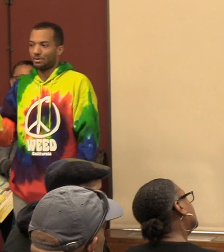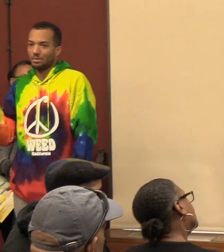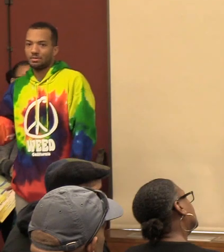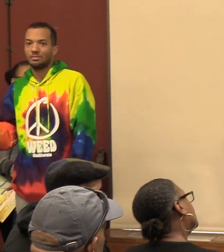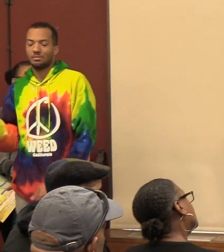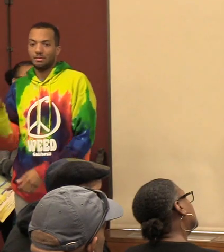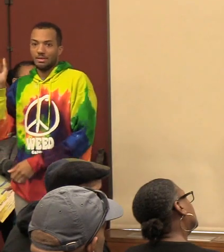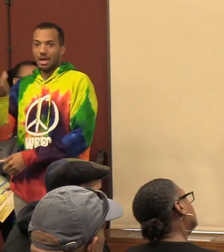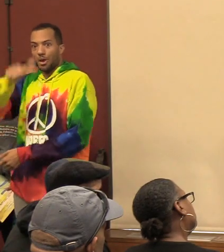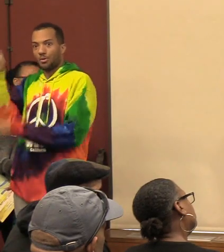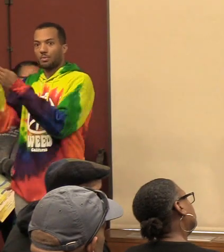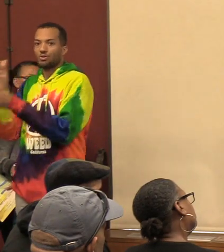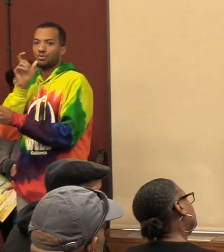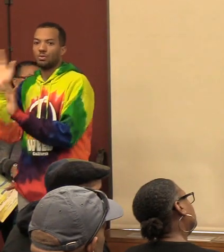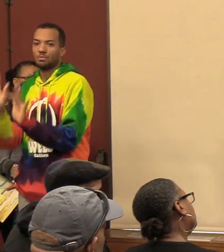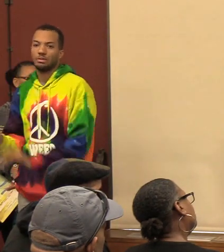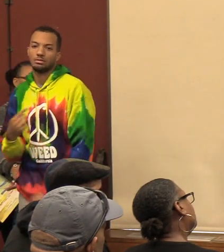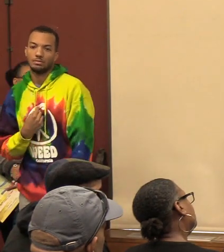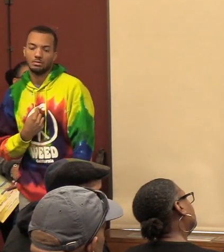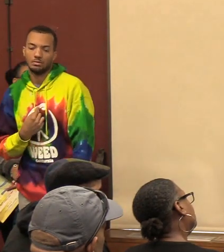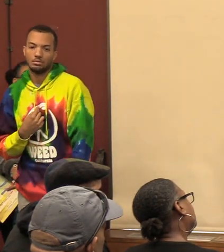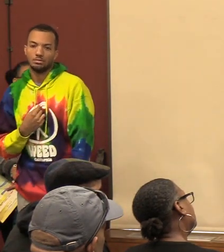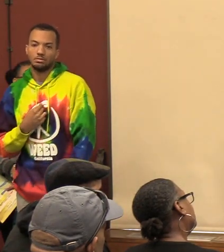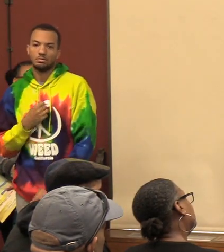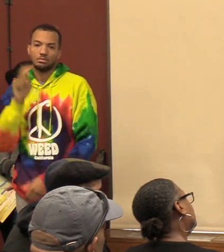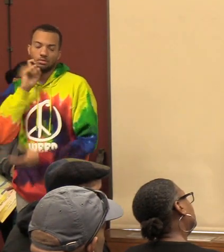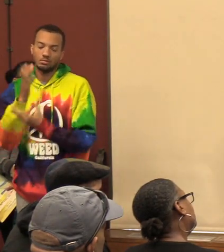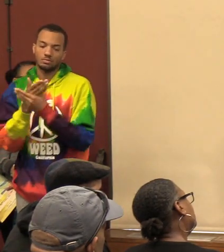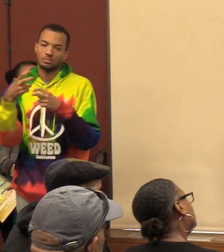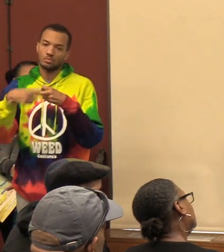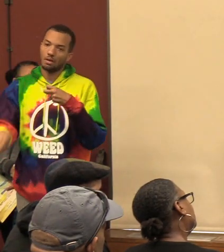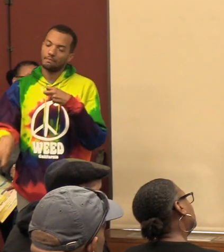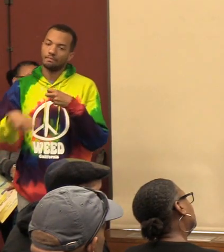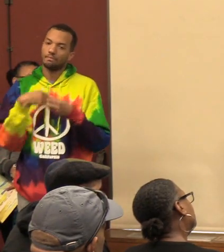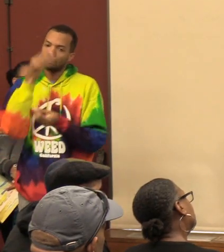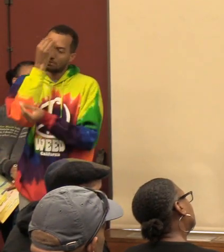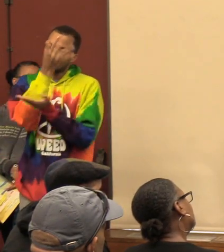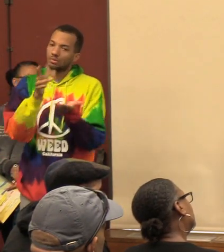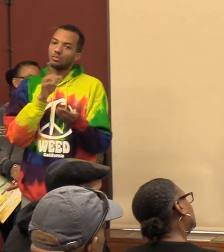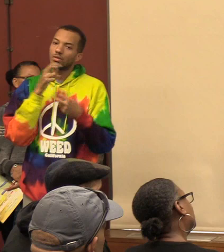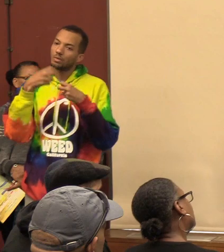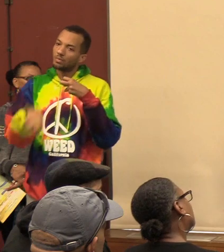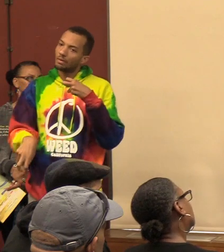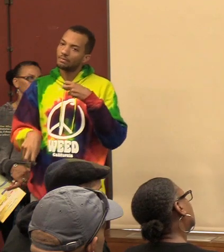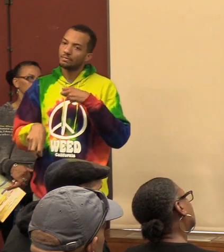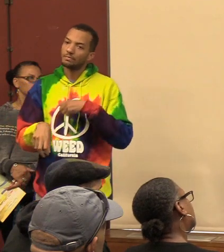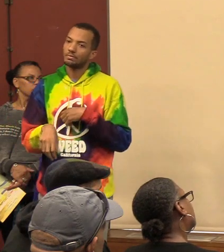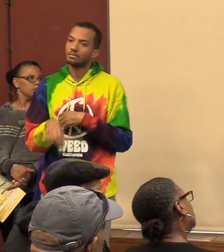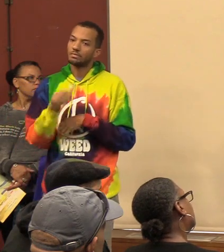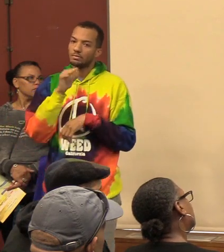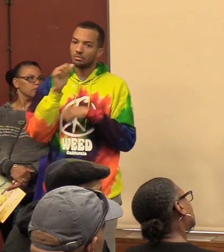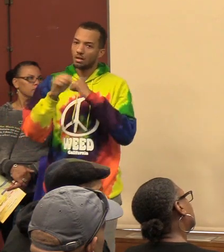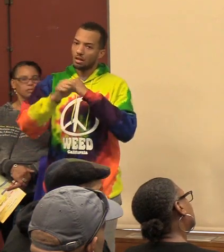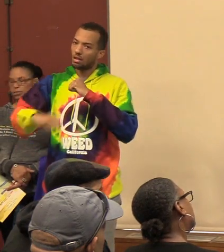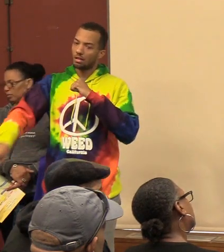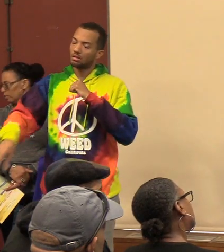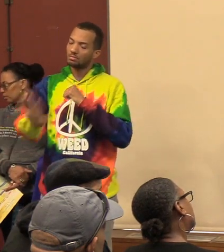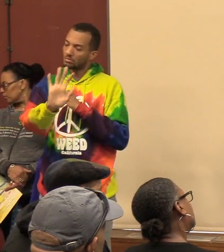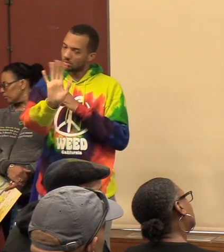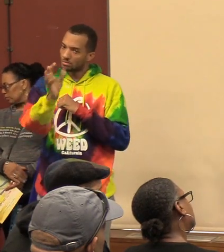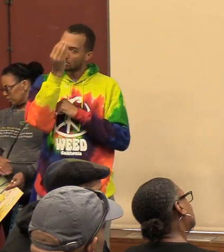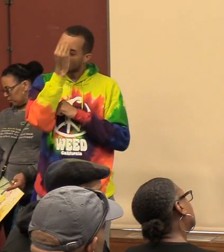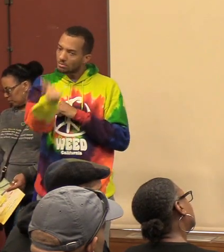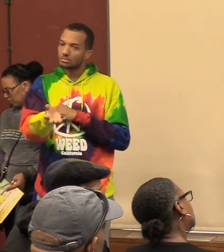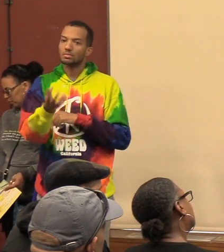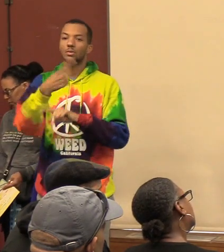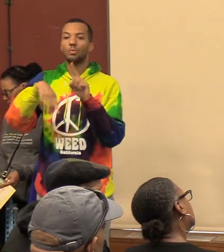was molesting me. So my childhood was rough, to say the least. It was rough. And as I began